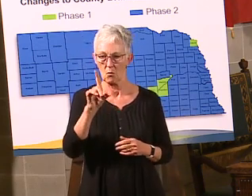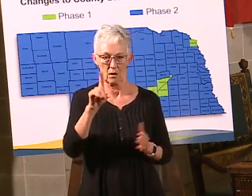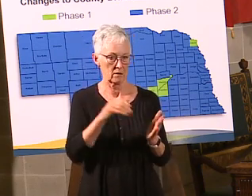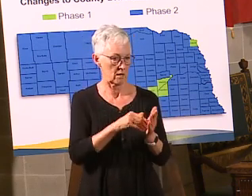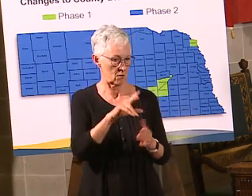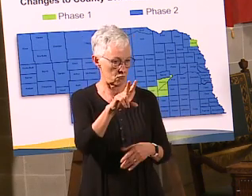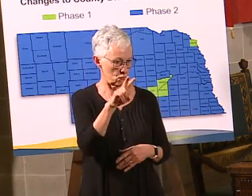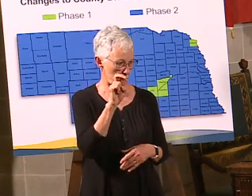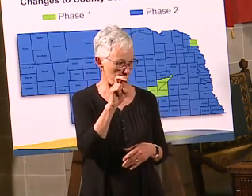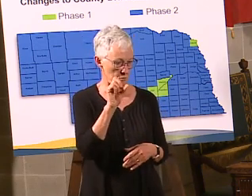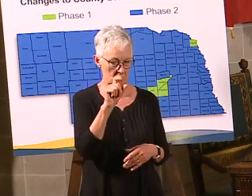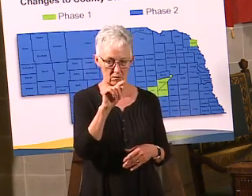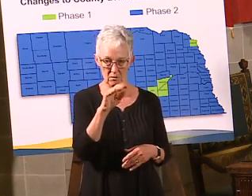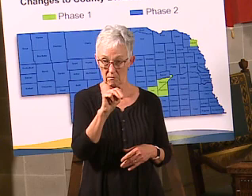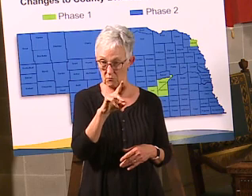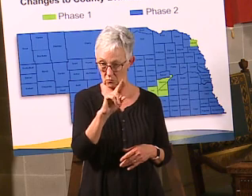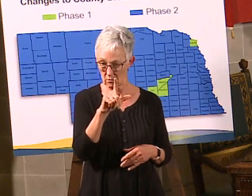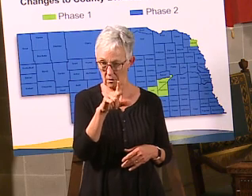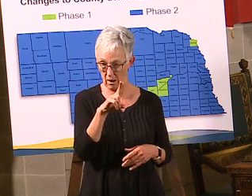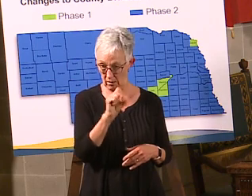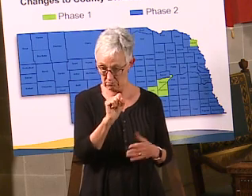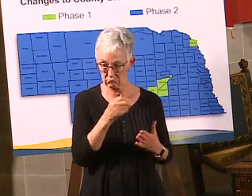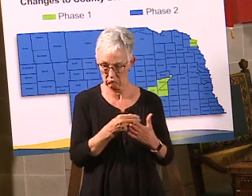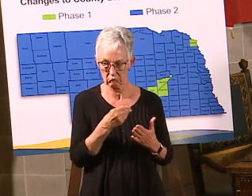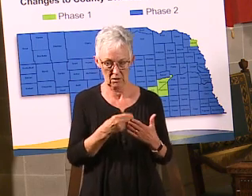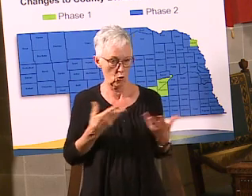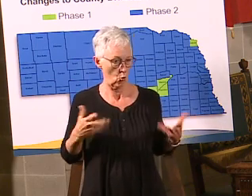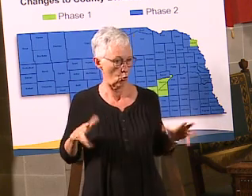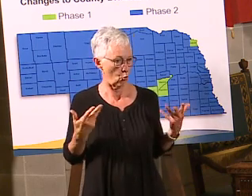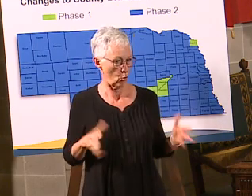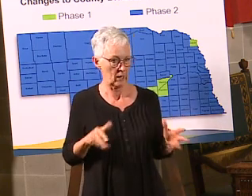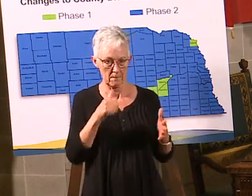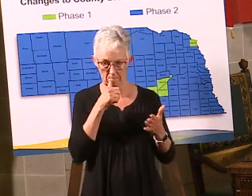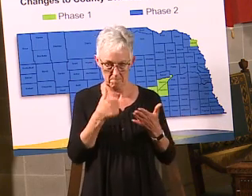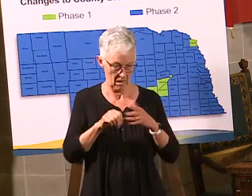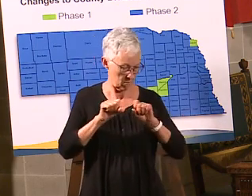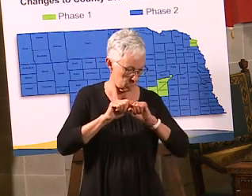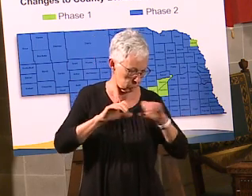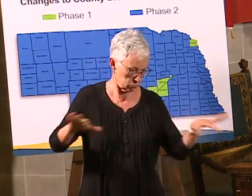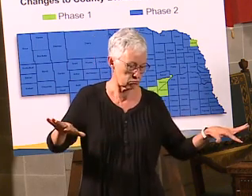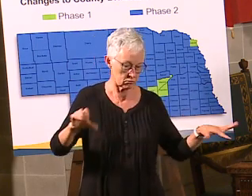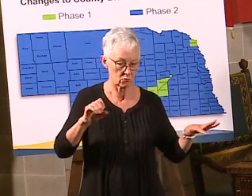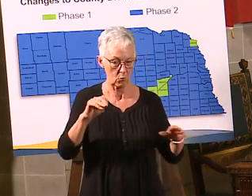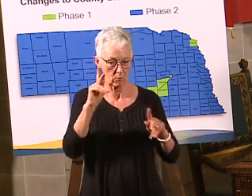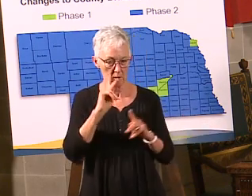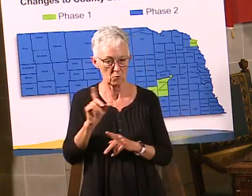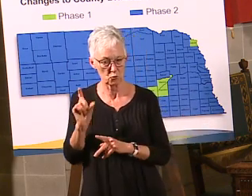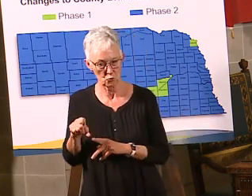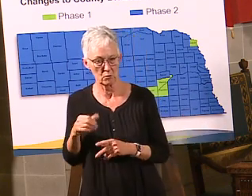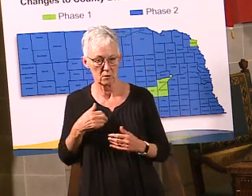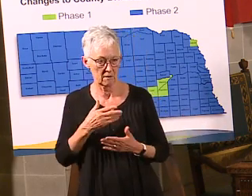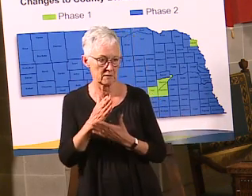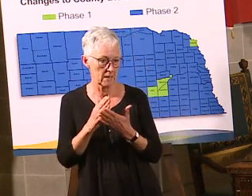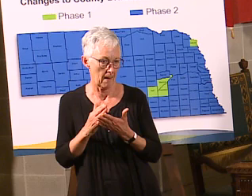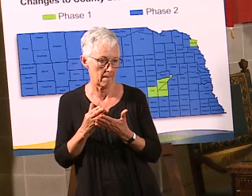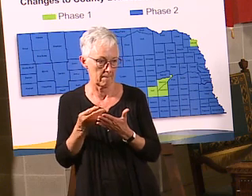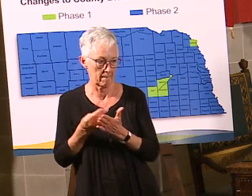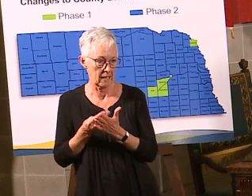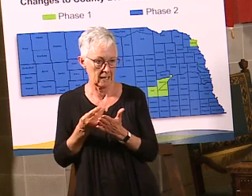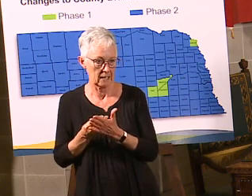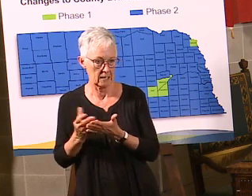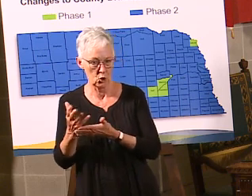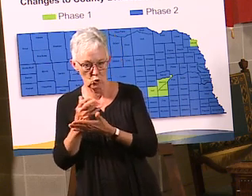just about all those taxpayers as well. So lots of resources out there with regard to evictions. And